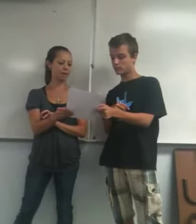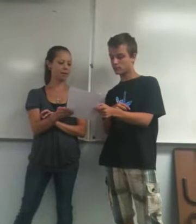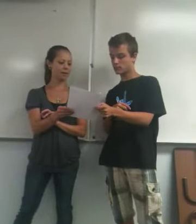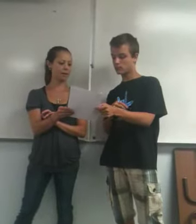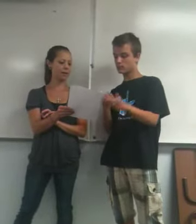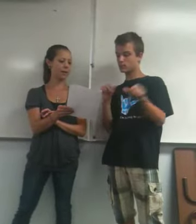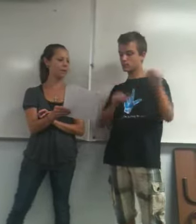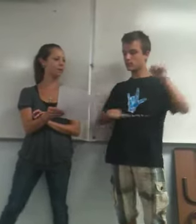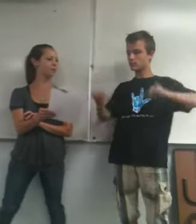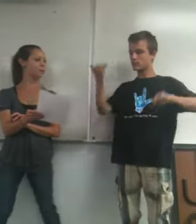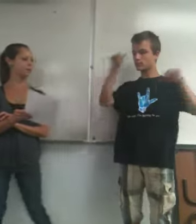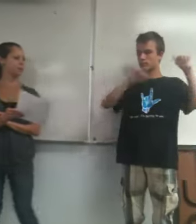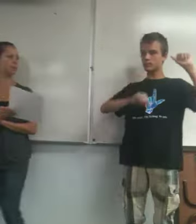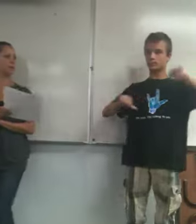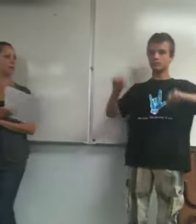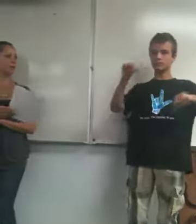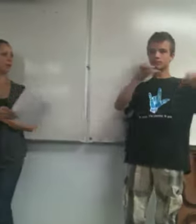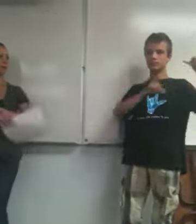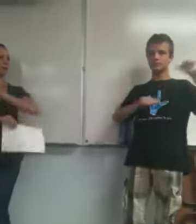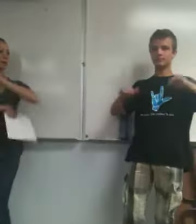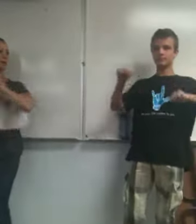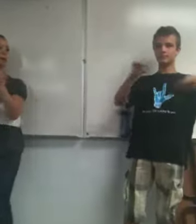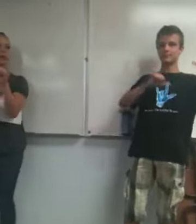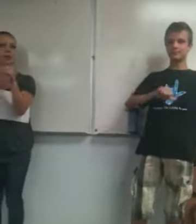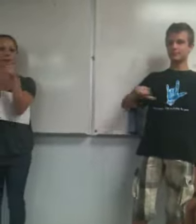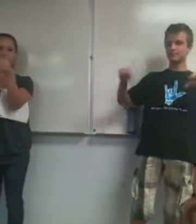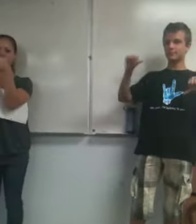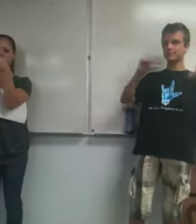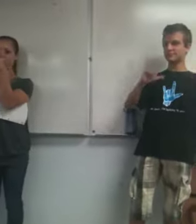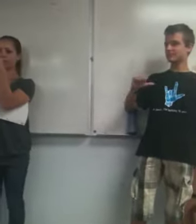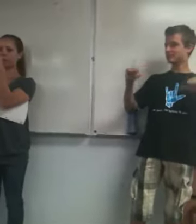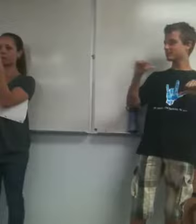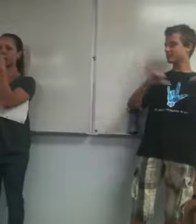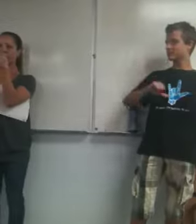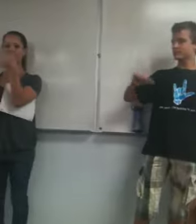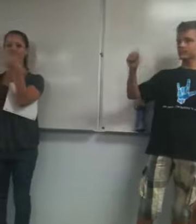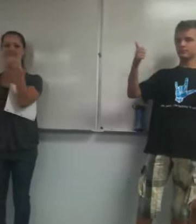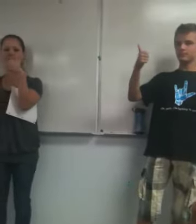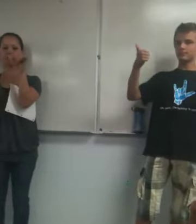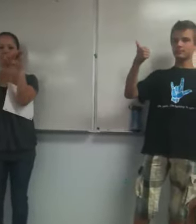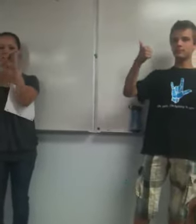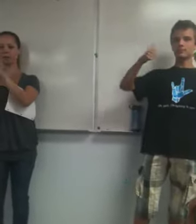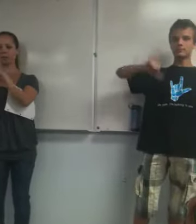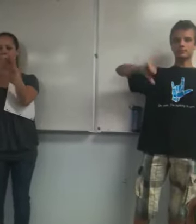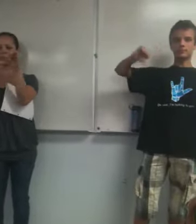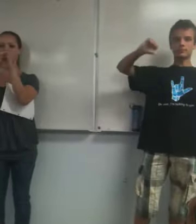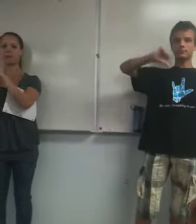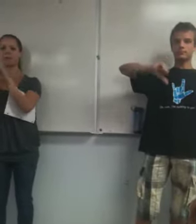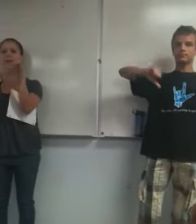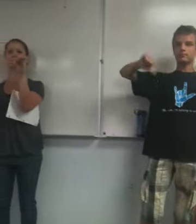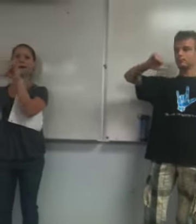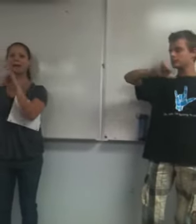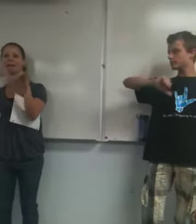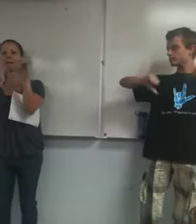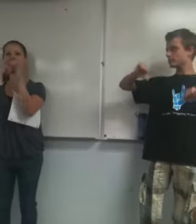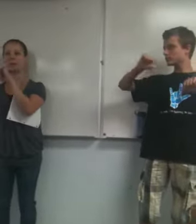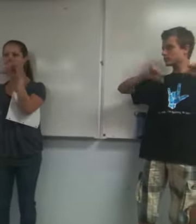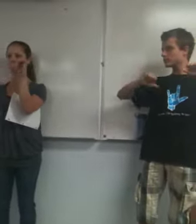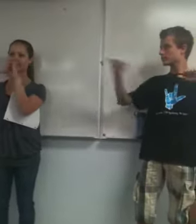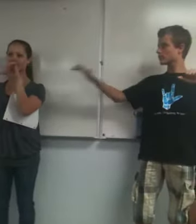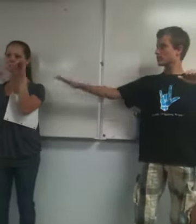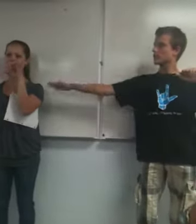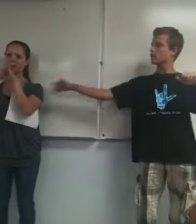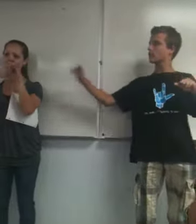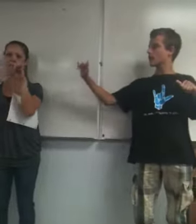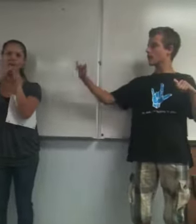11, science. So you're going to use like the thumbs up hands and just bring them down like you're adding